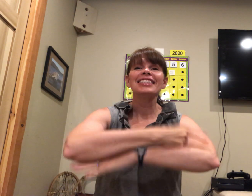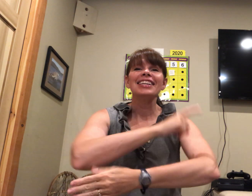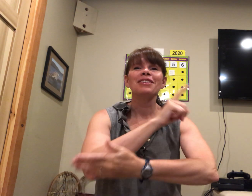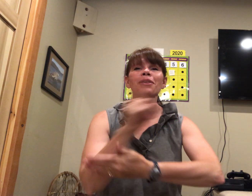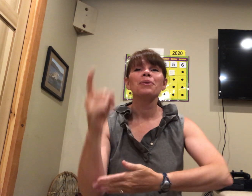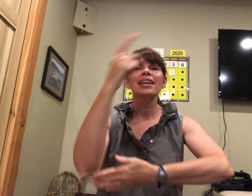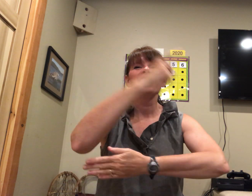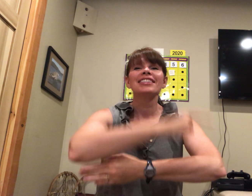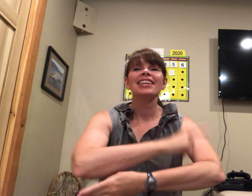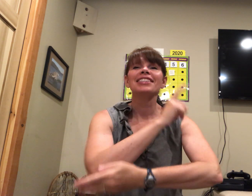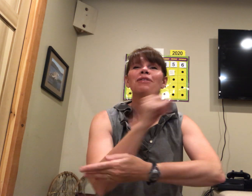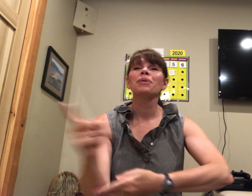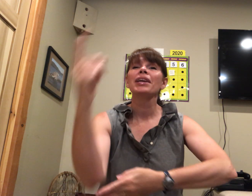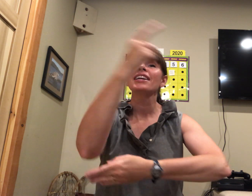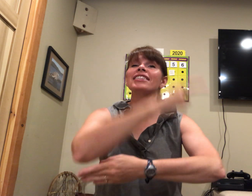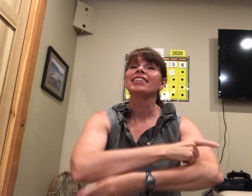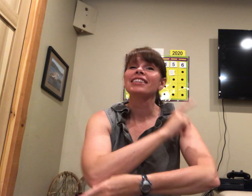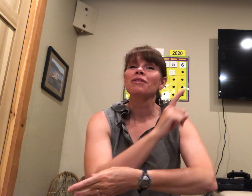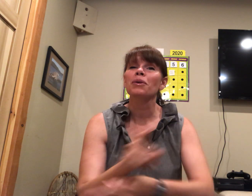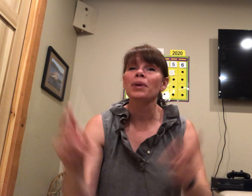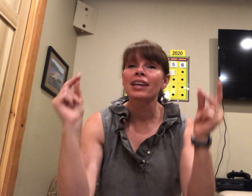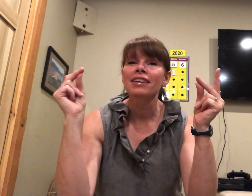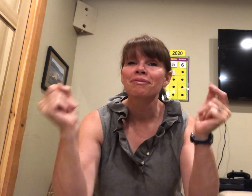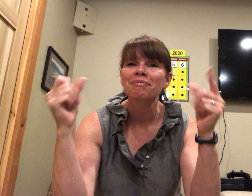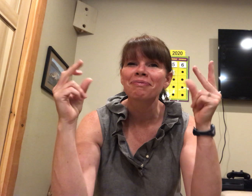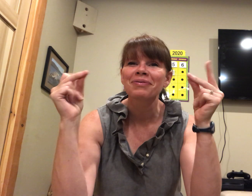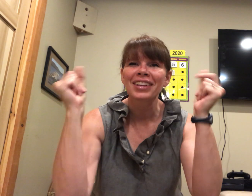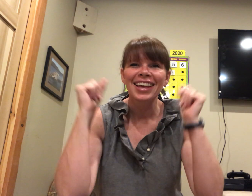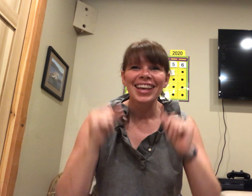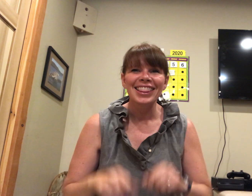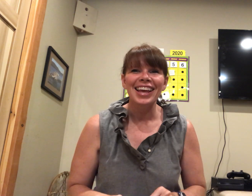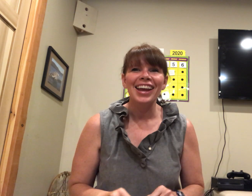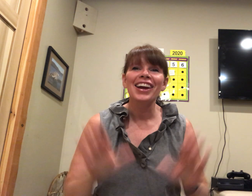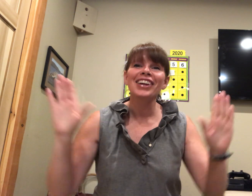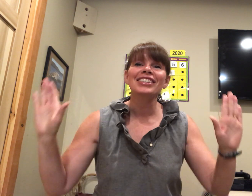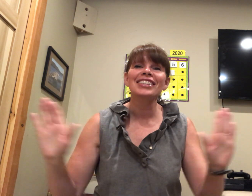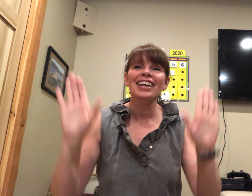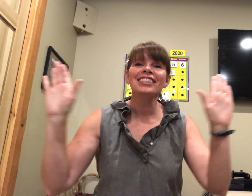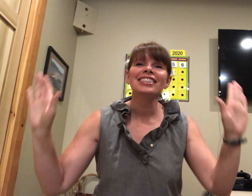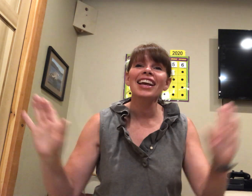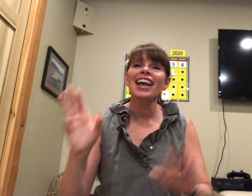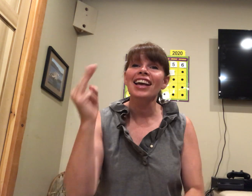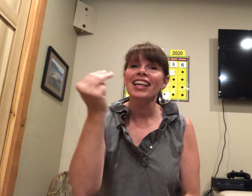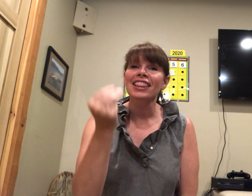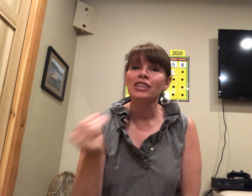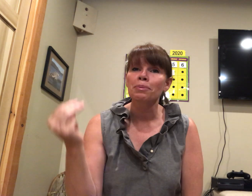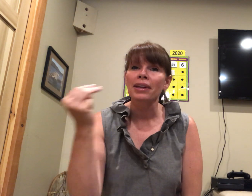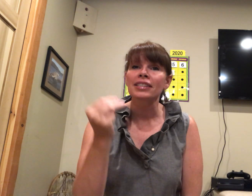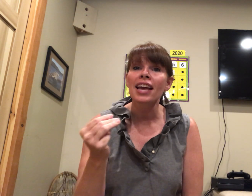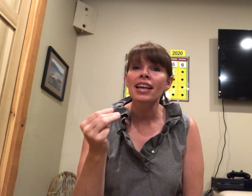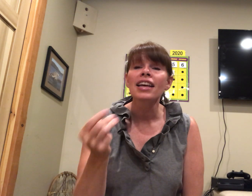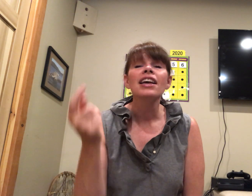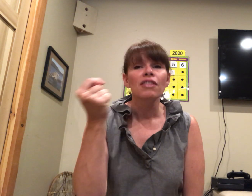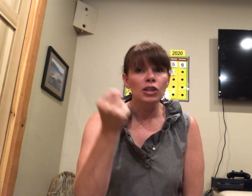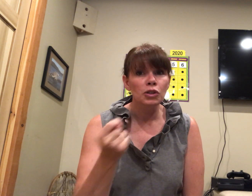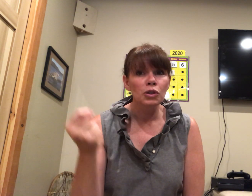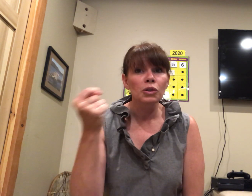Days of the Week. Days of the Week. Days of the Week. There's Sunday and there's Monday. There's